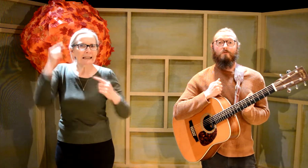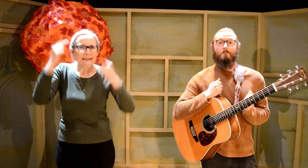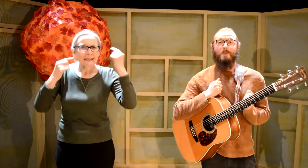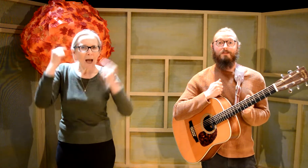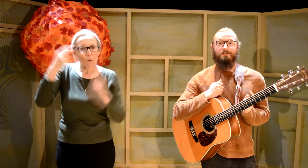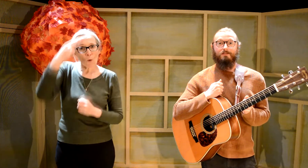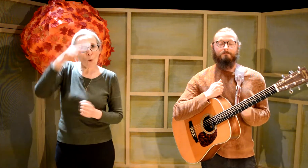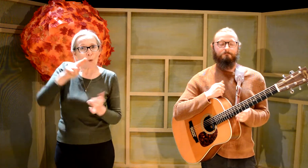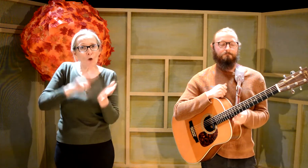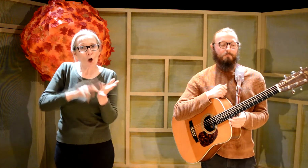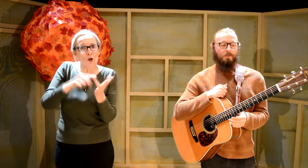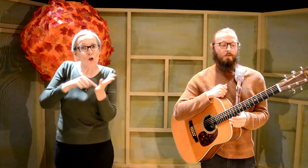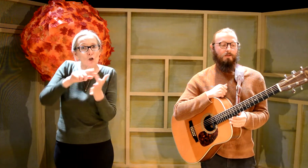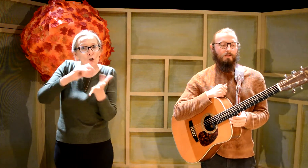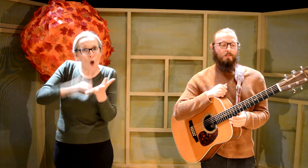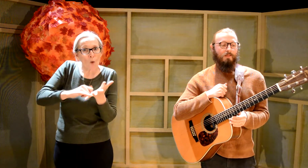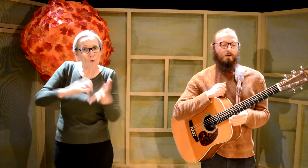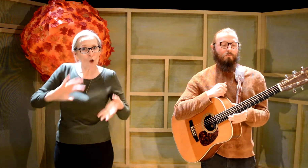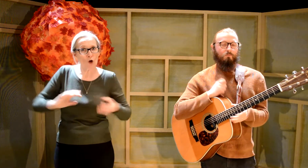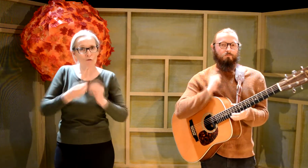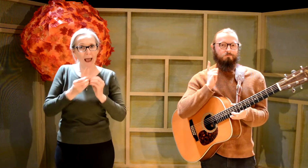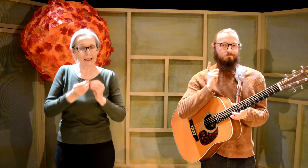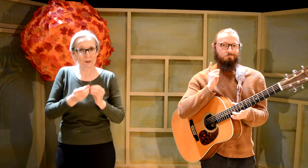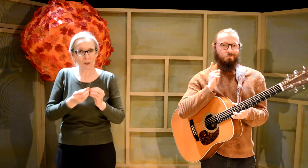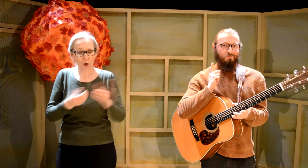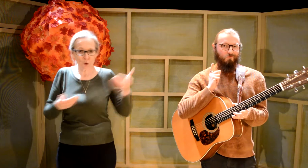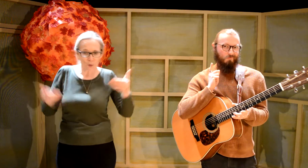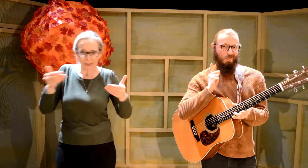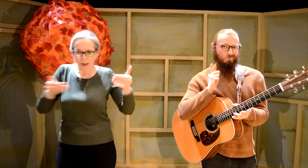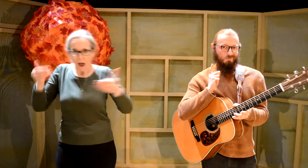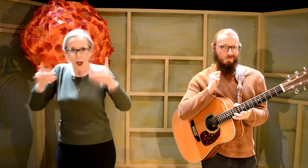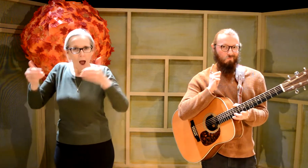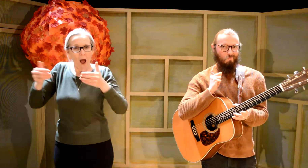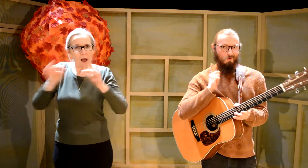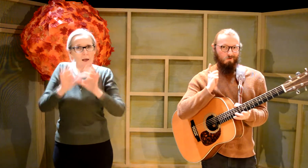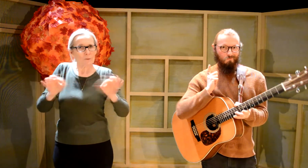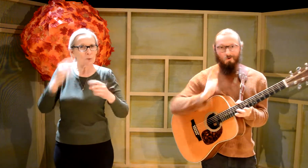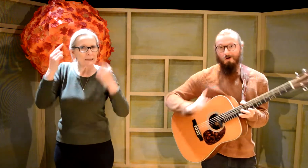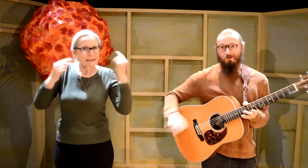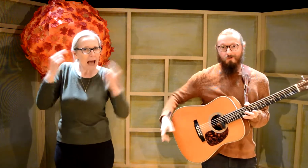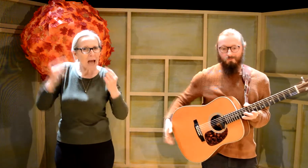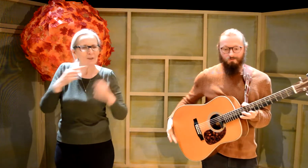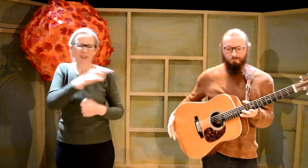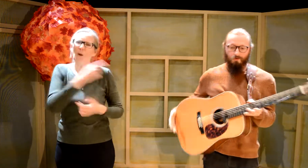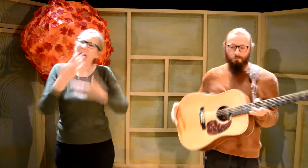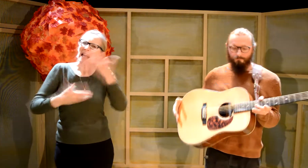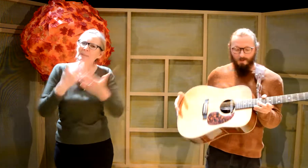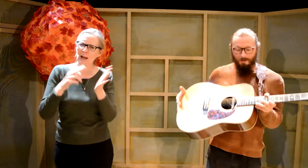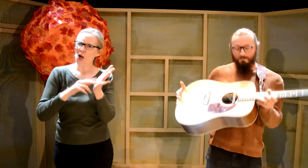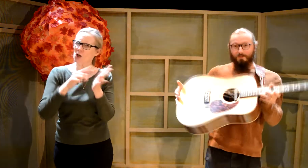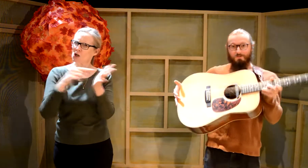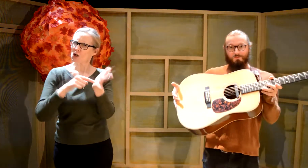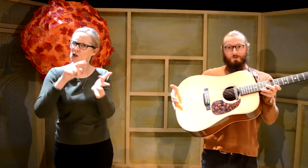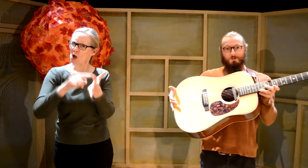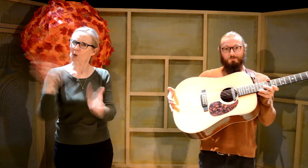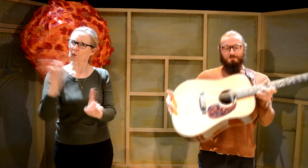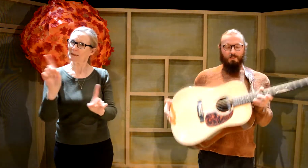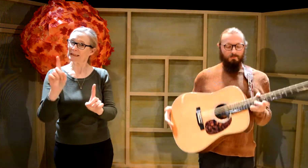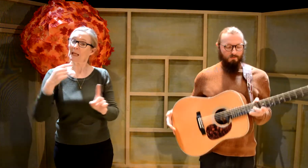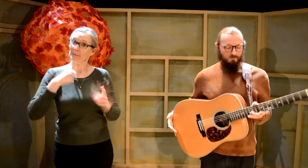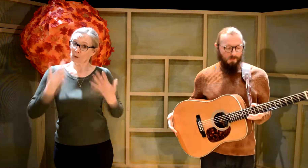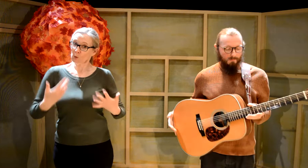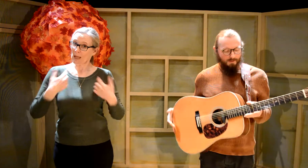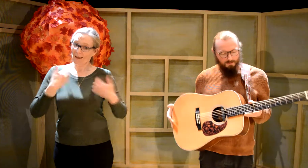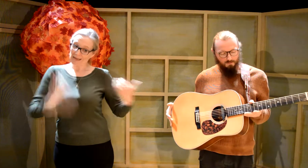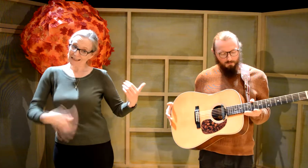for our melody. Now, just before we get on to that, what are notes? So I'm playing a guitar